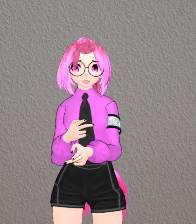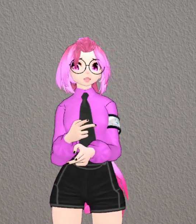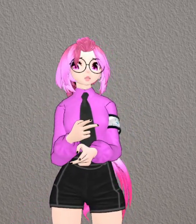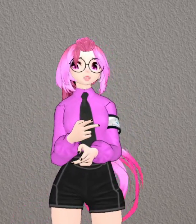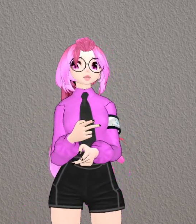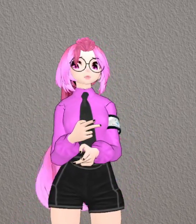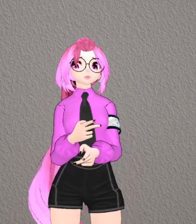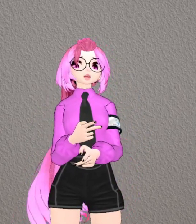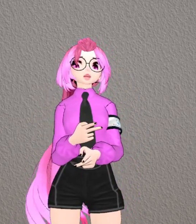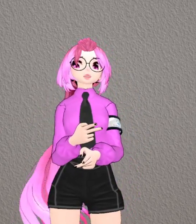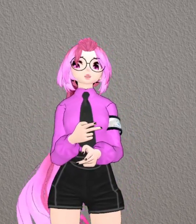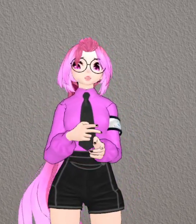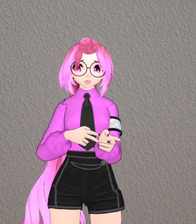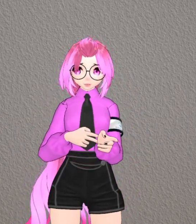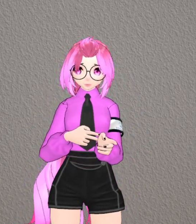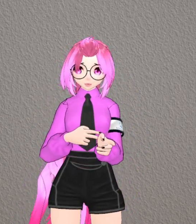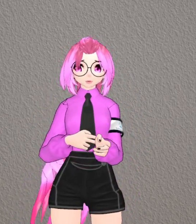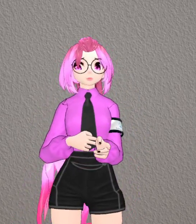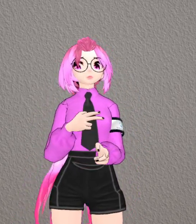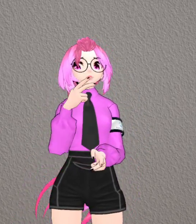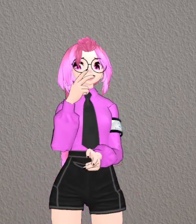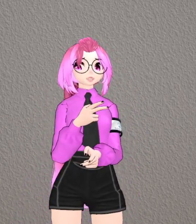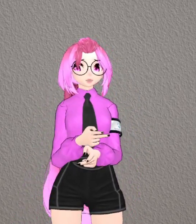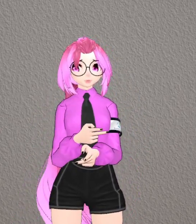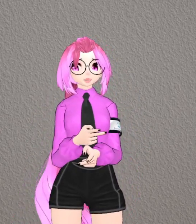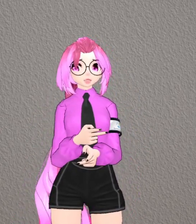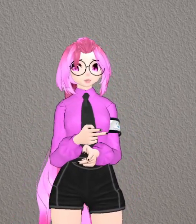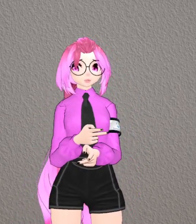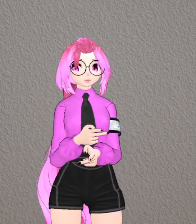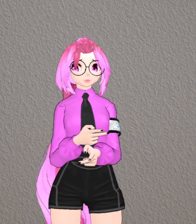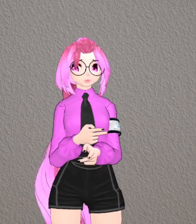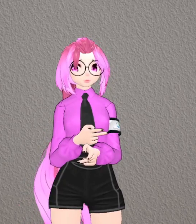tapping keep on your wrist. Keep.